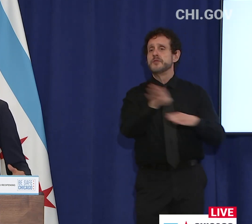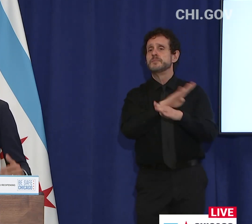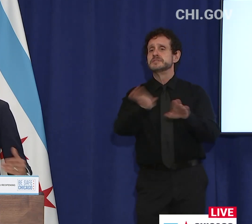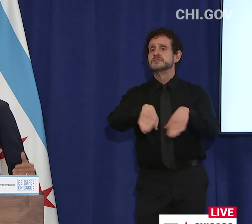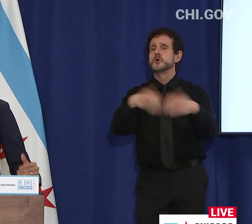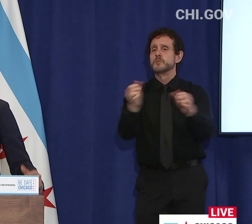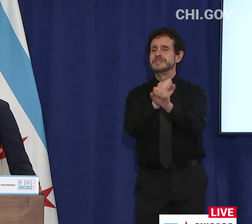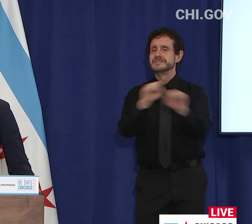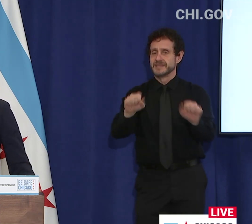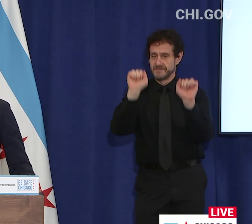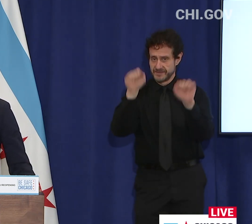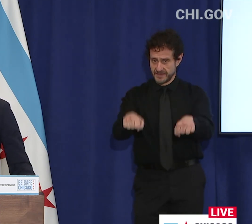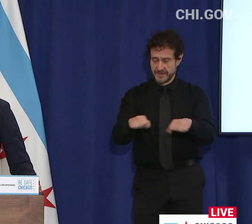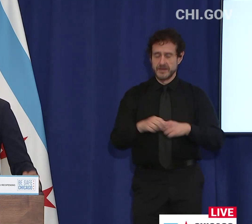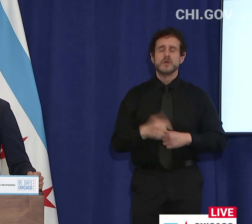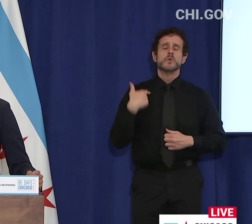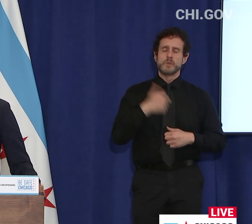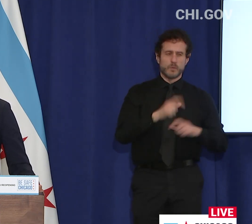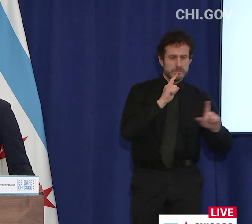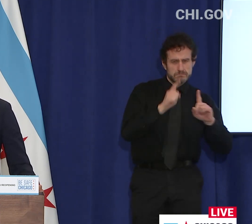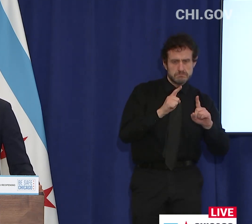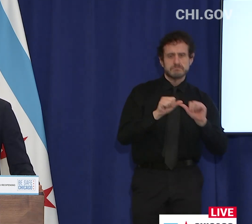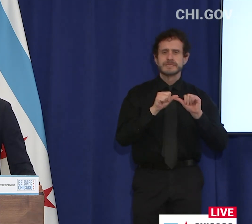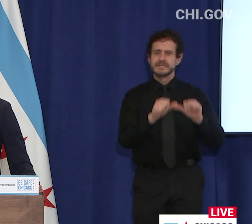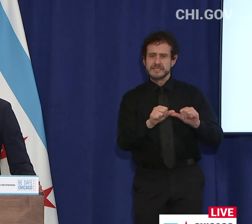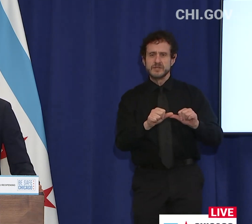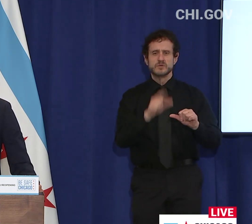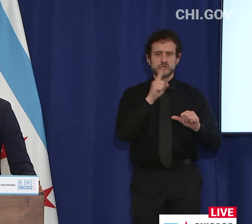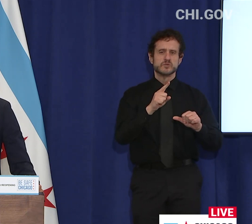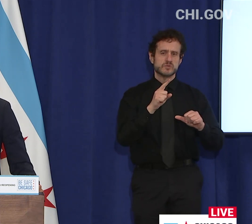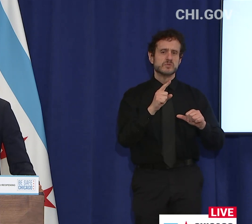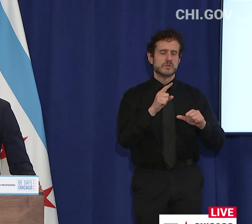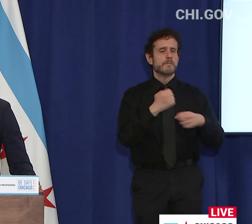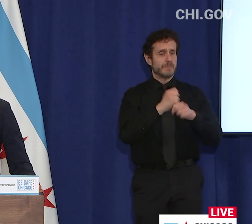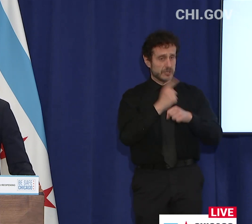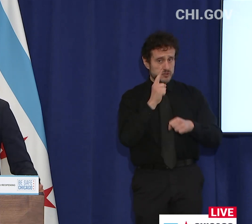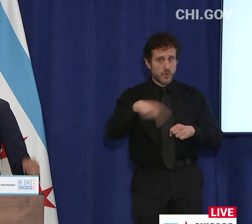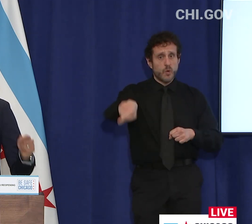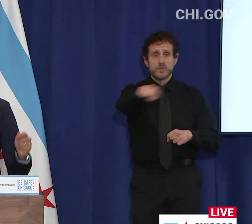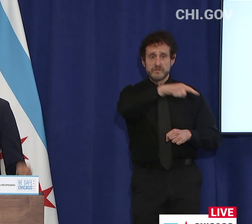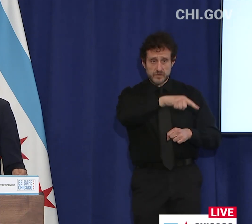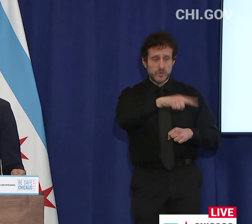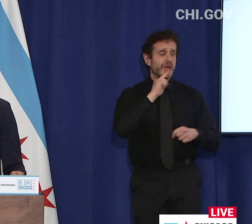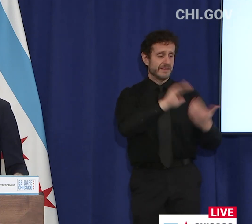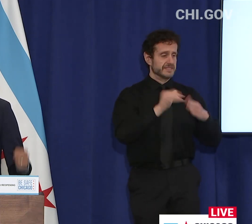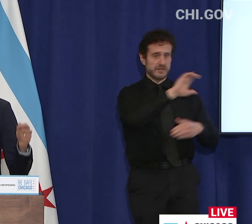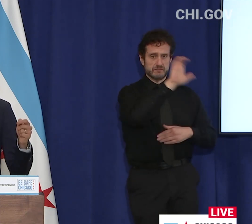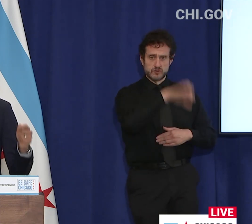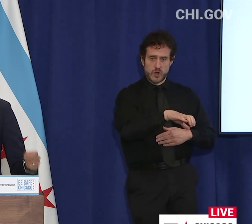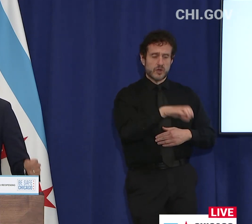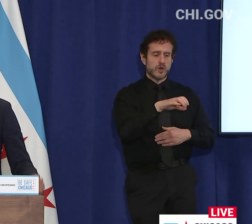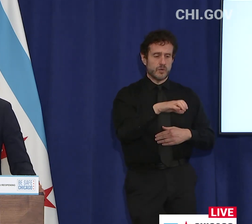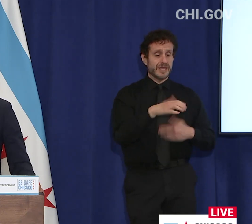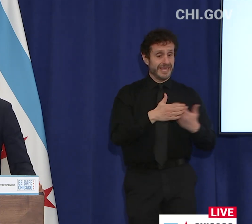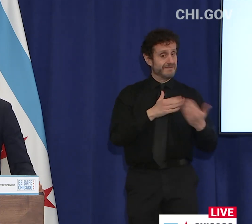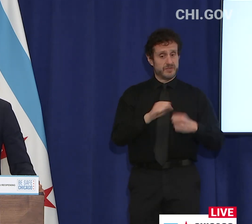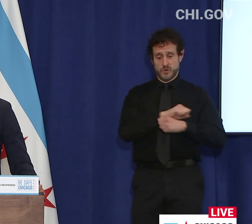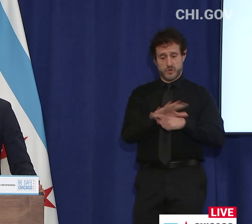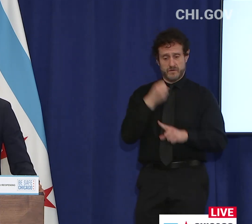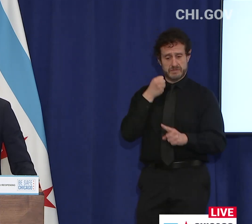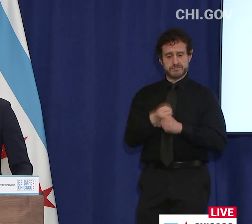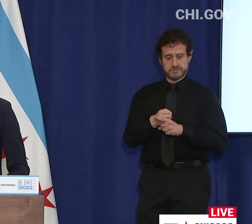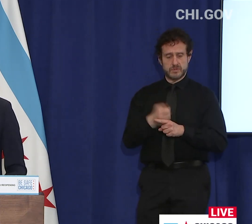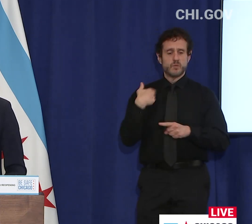about how we can use this opportunity to help you and our entire city come back from this crisis stronger, more resilient, and